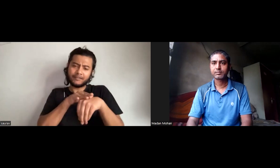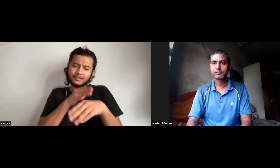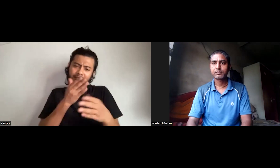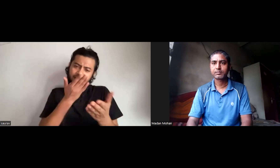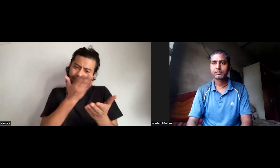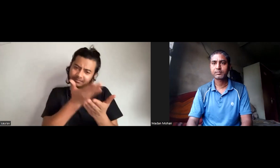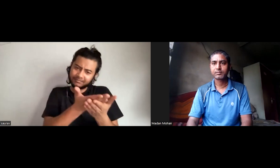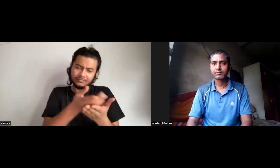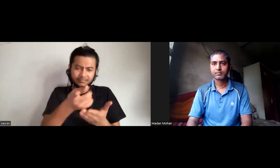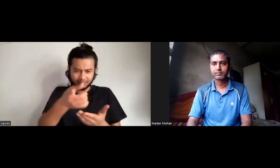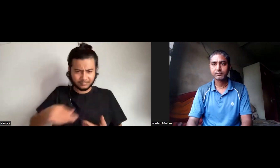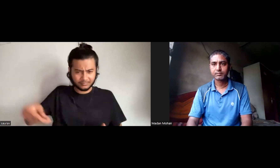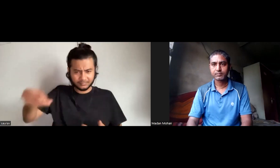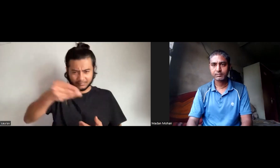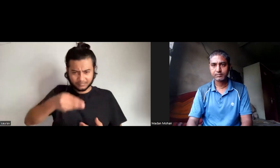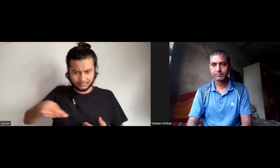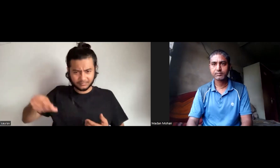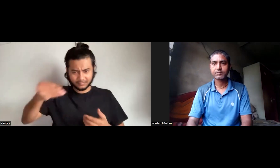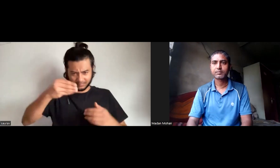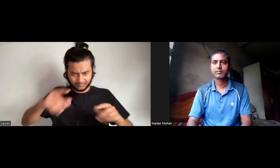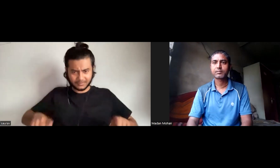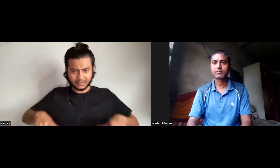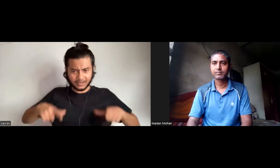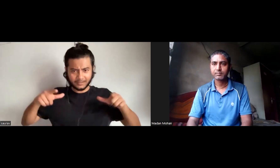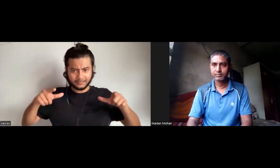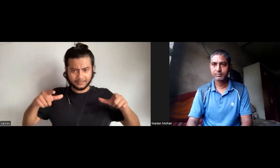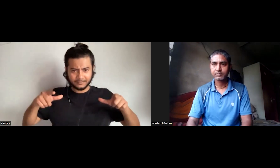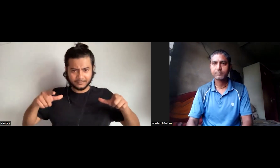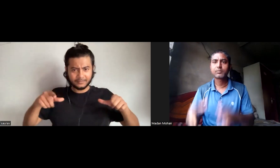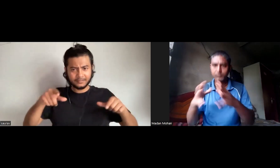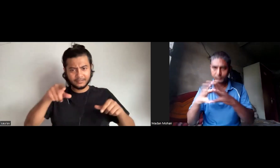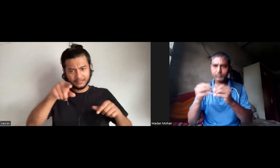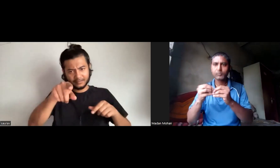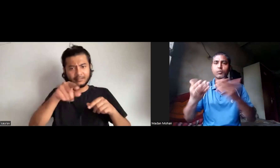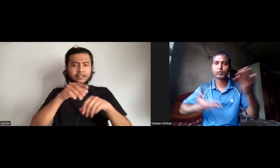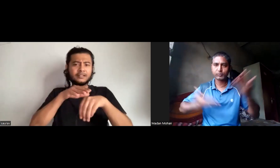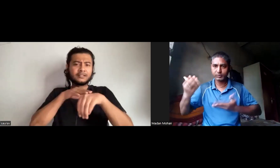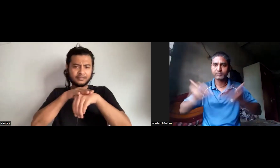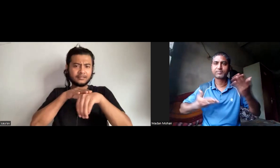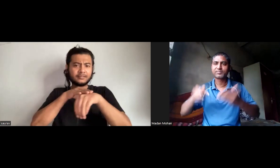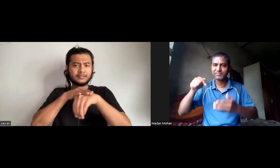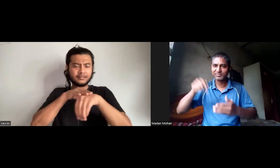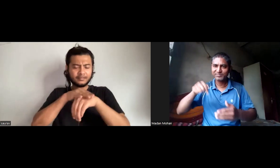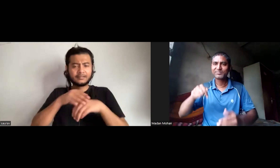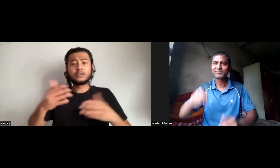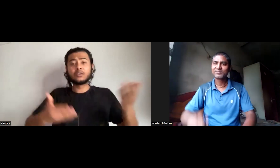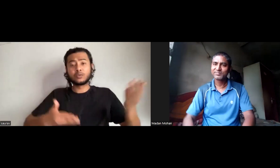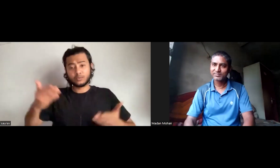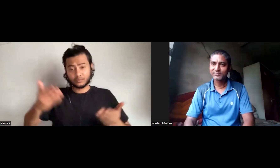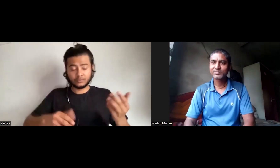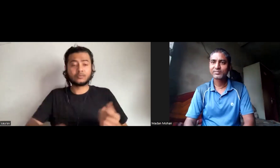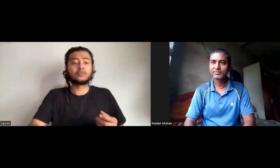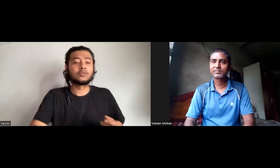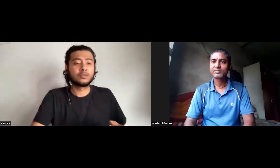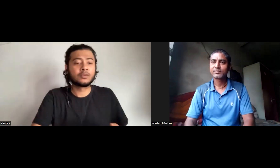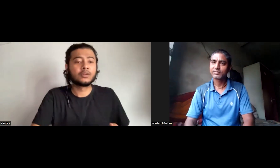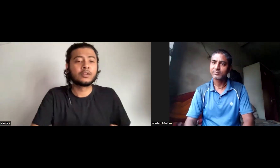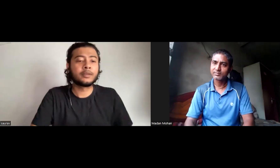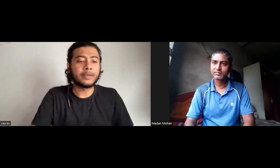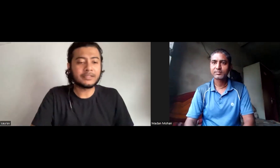probably you should be very actively serving. You can get connected to activities of the temple. Based And out